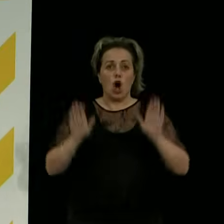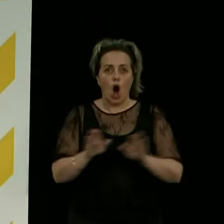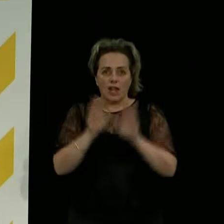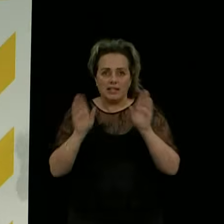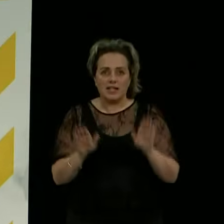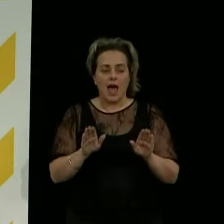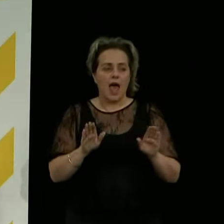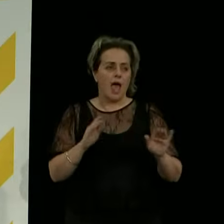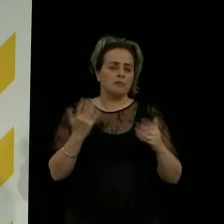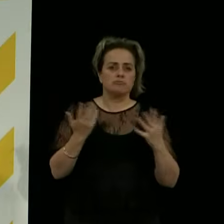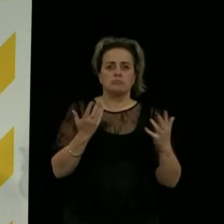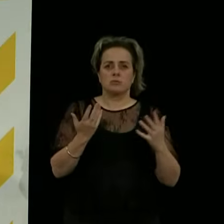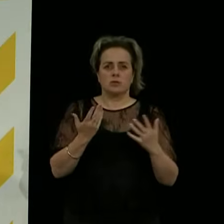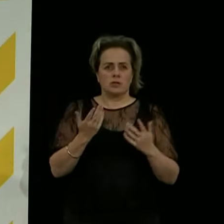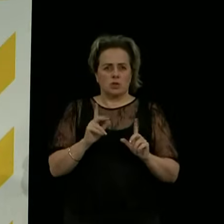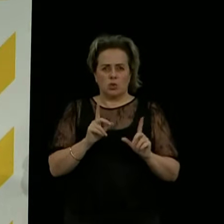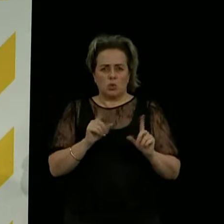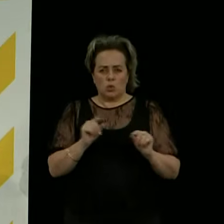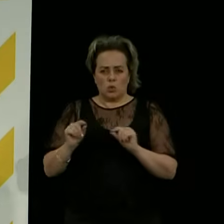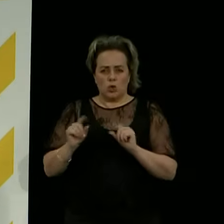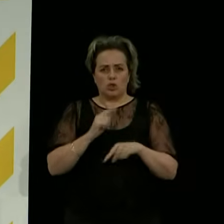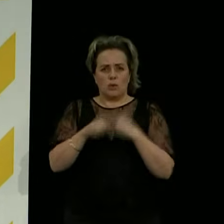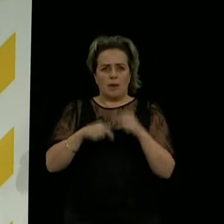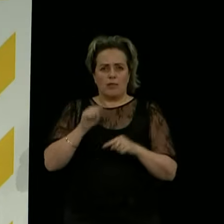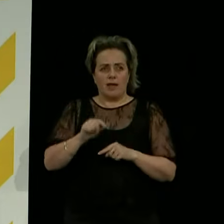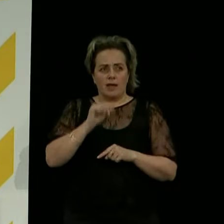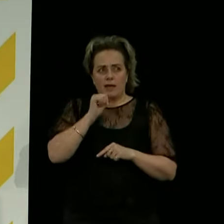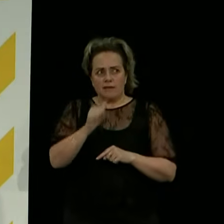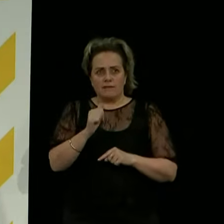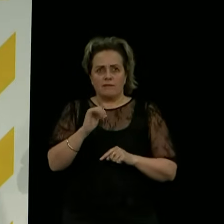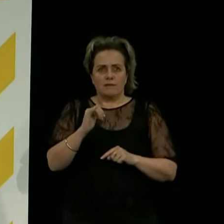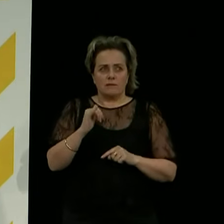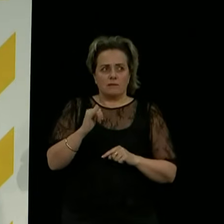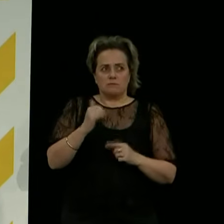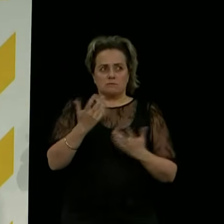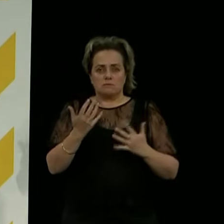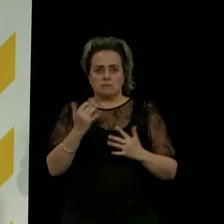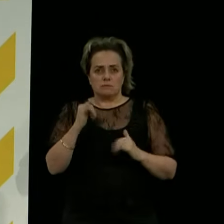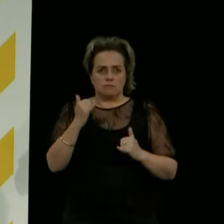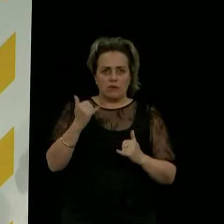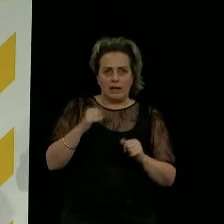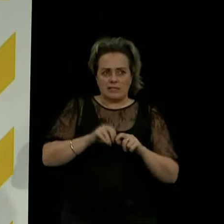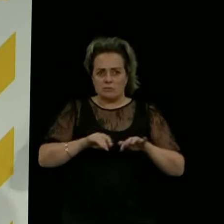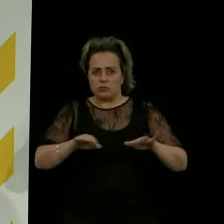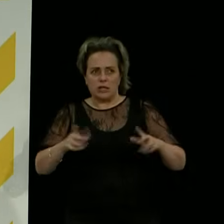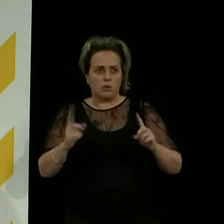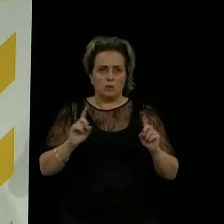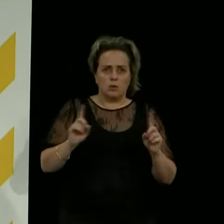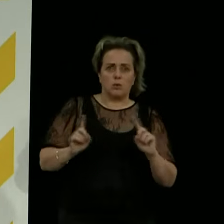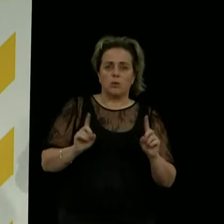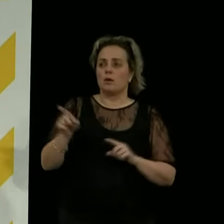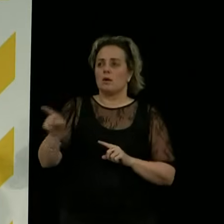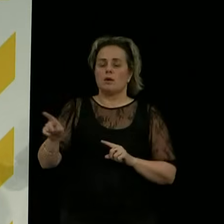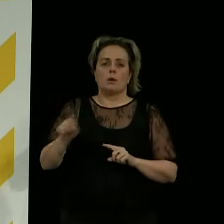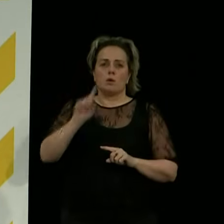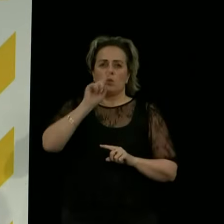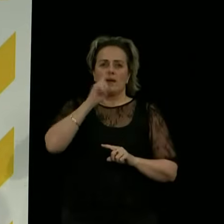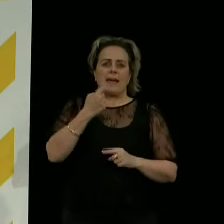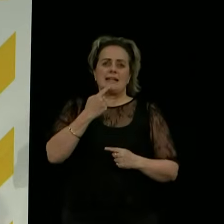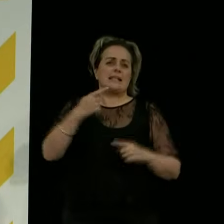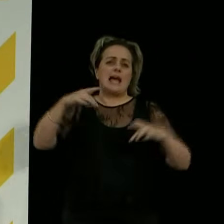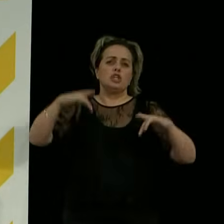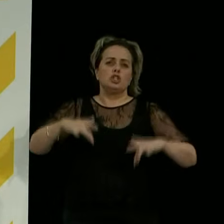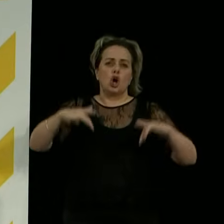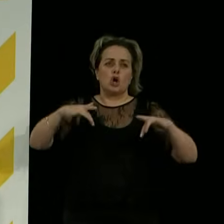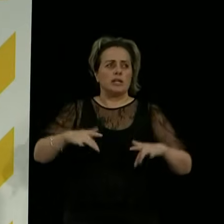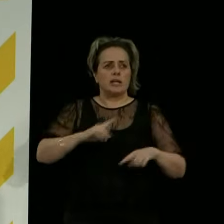if so, what efforts are being made to see if those fears are justified beyond the soft border? I'd say too early to draw that conclusion at this